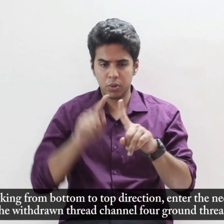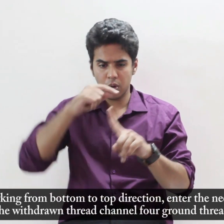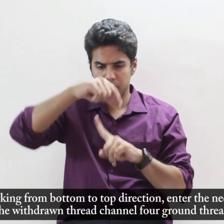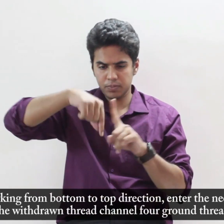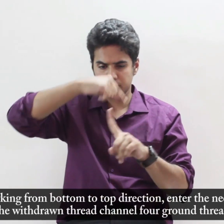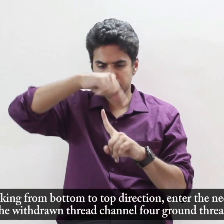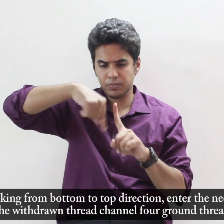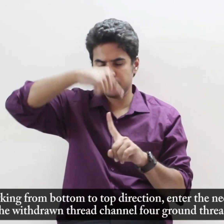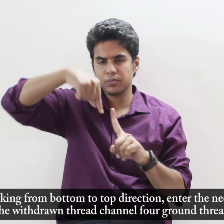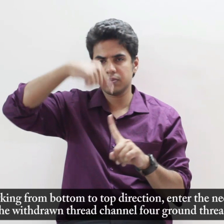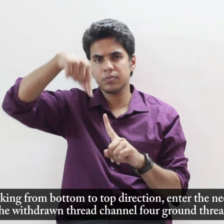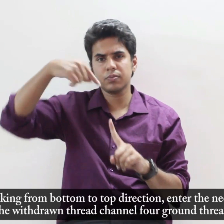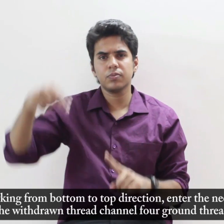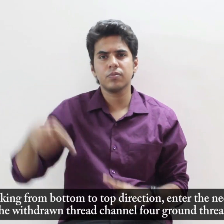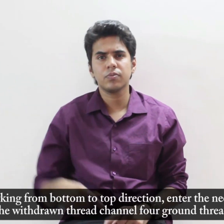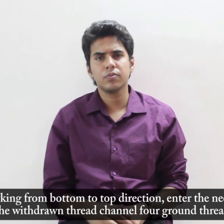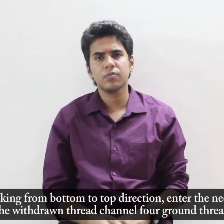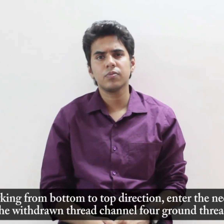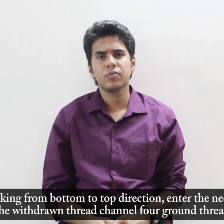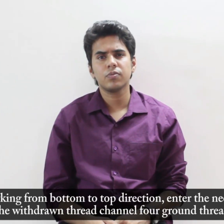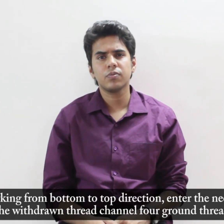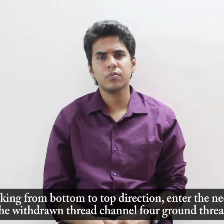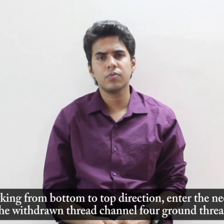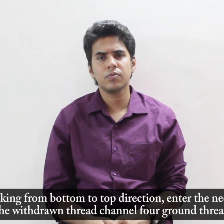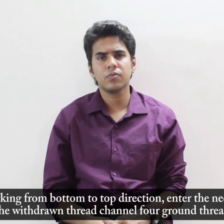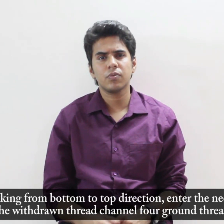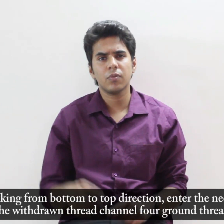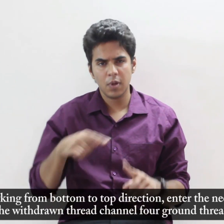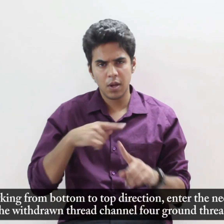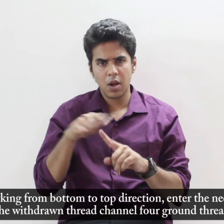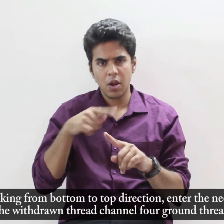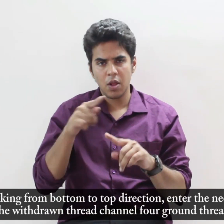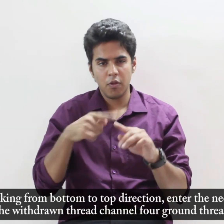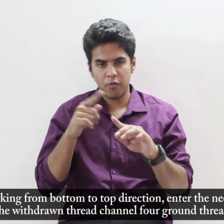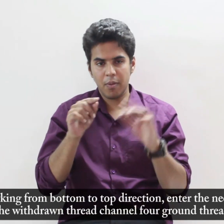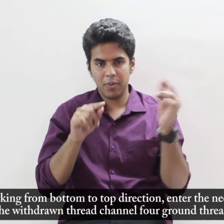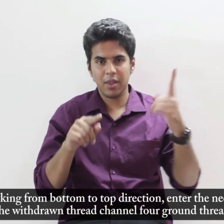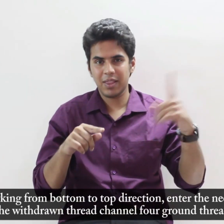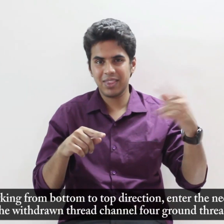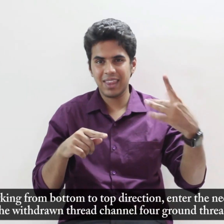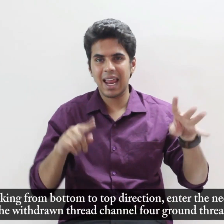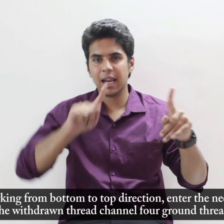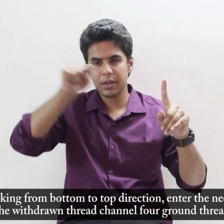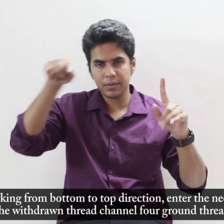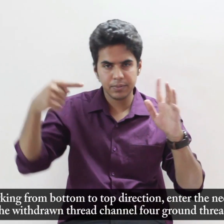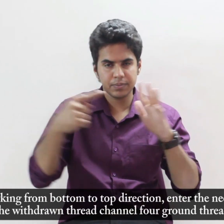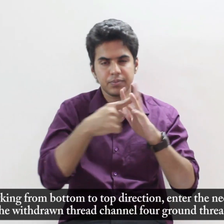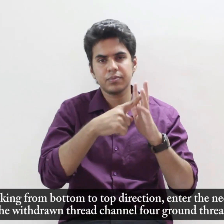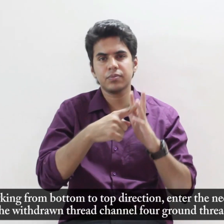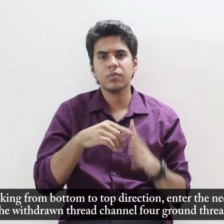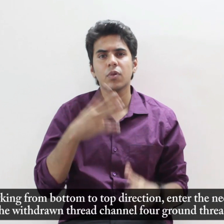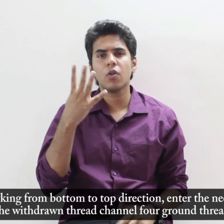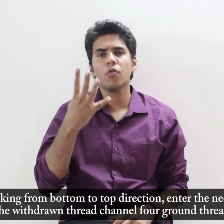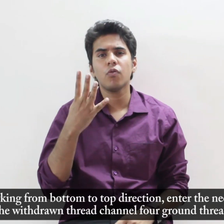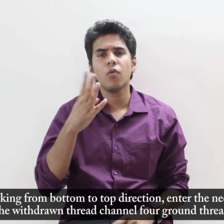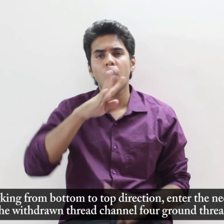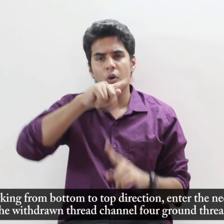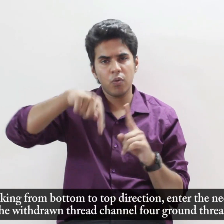Walking from bottom to top direction, enter the needle into the withdrawn thread channel 4 ground threads up.